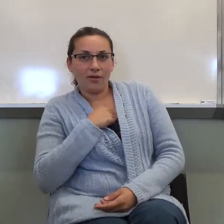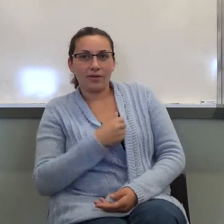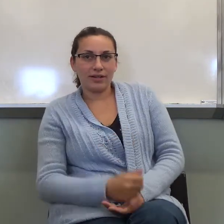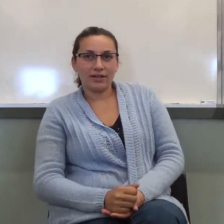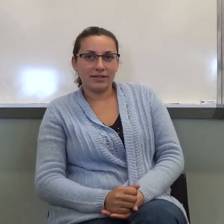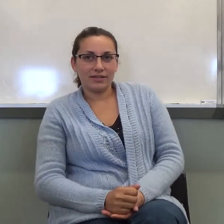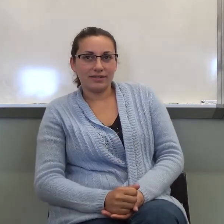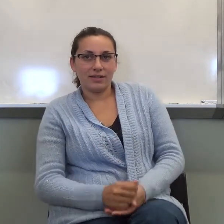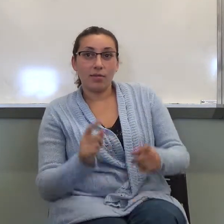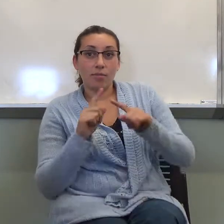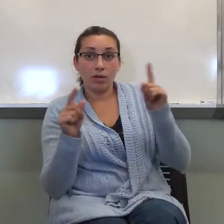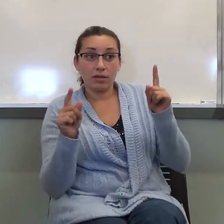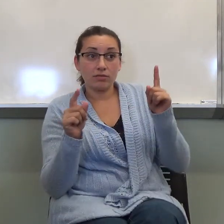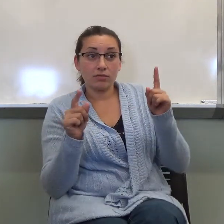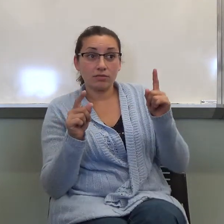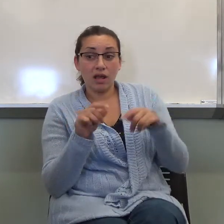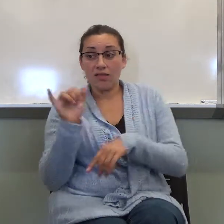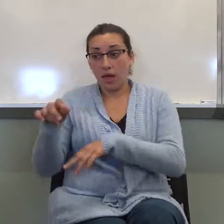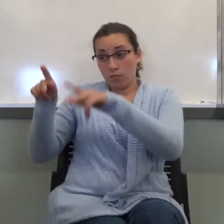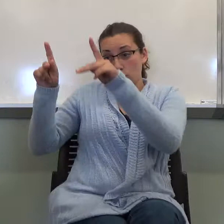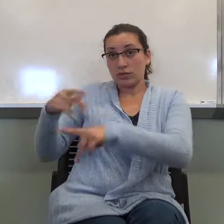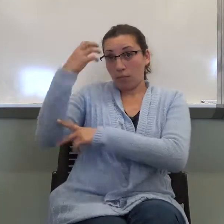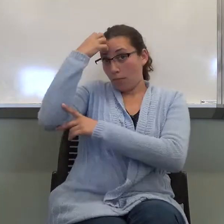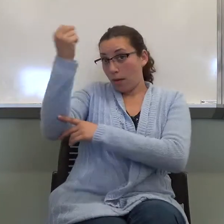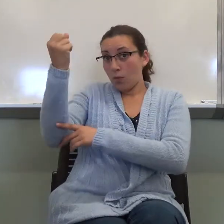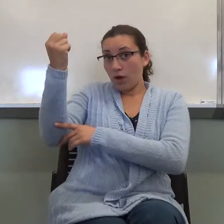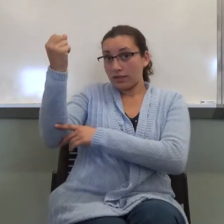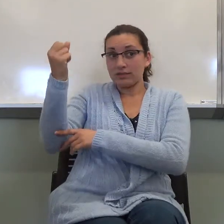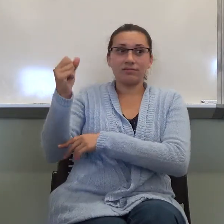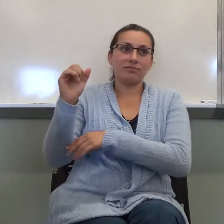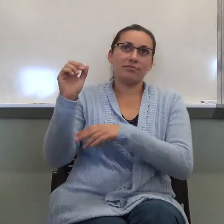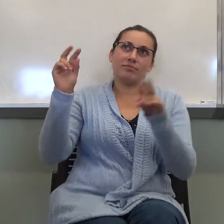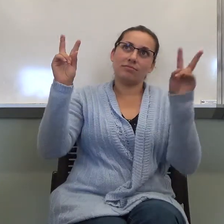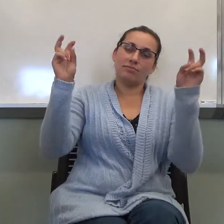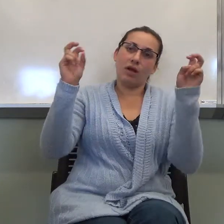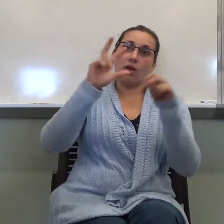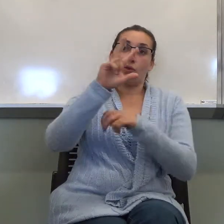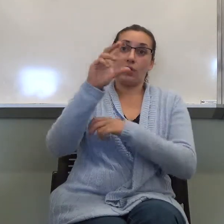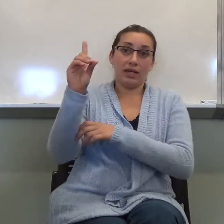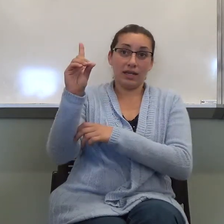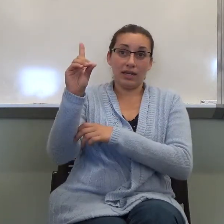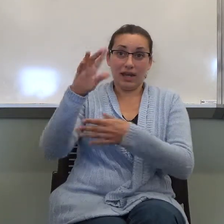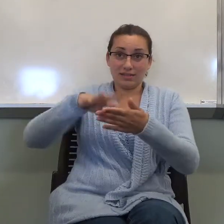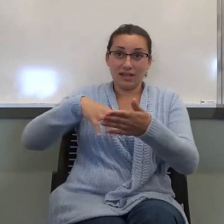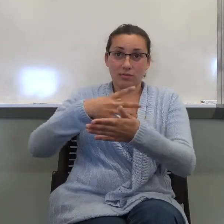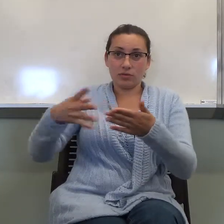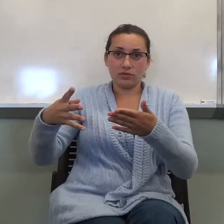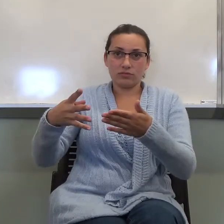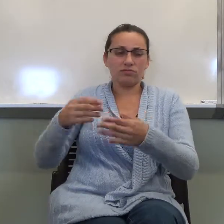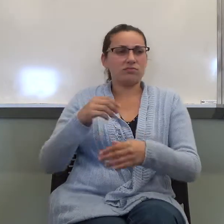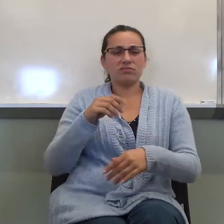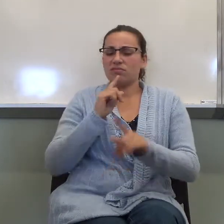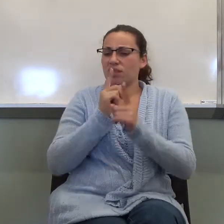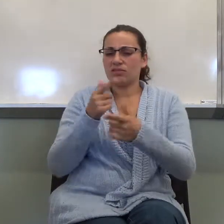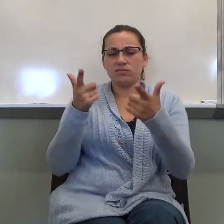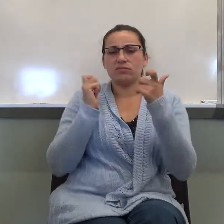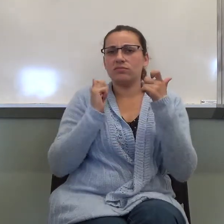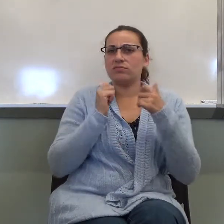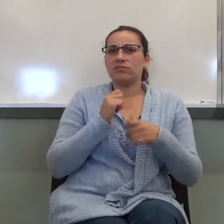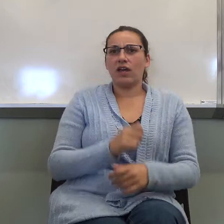But a person would memorize three-dimensional tables, would give you an answer instantaneously. So I